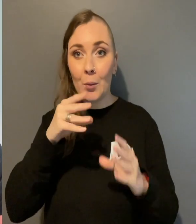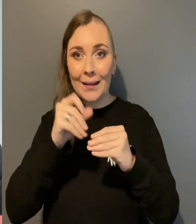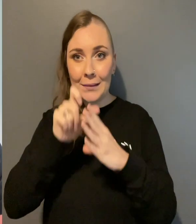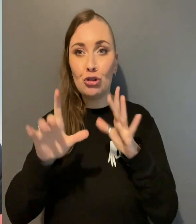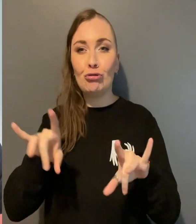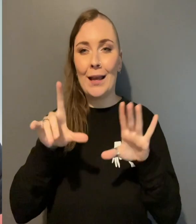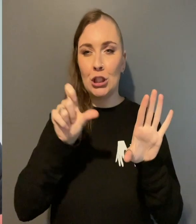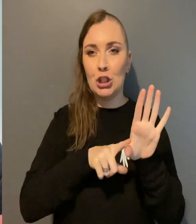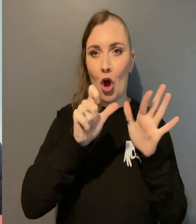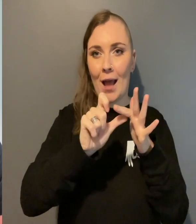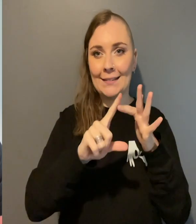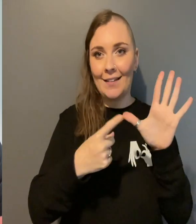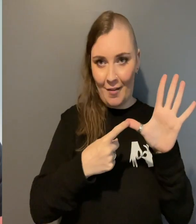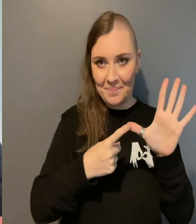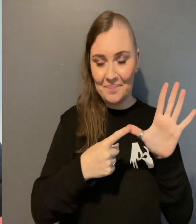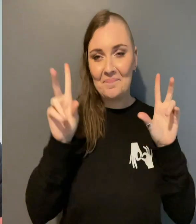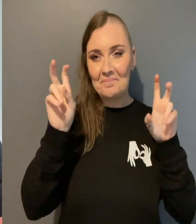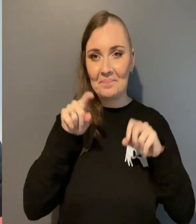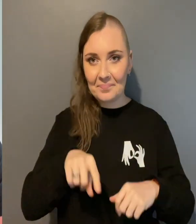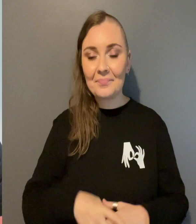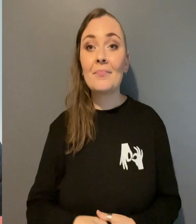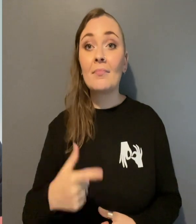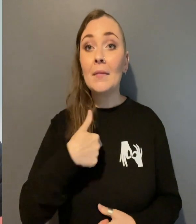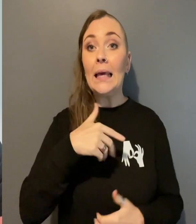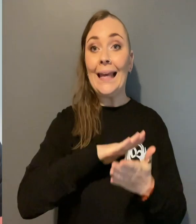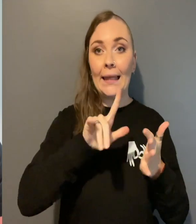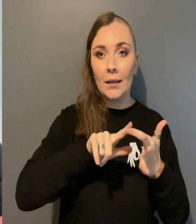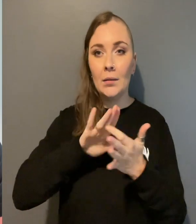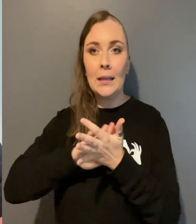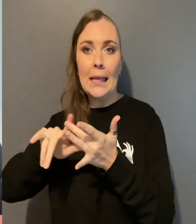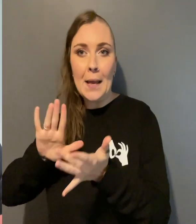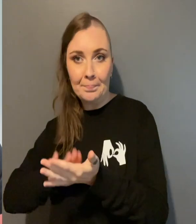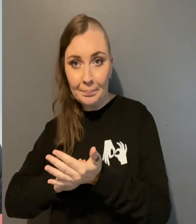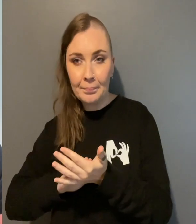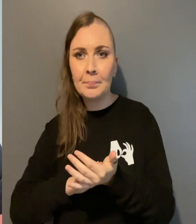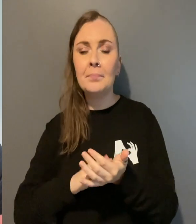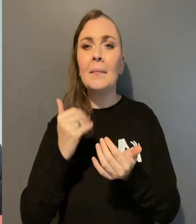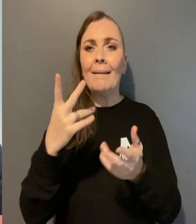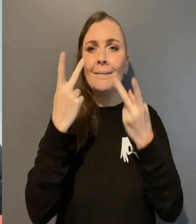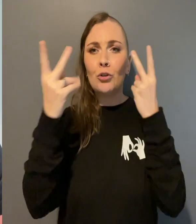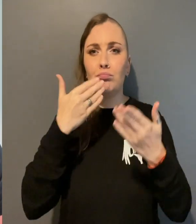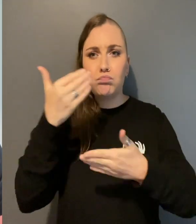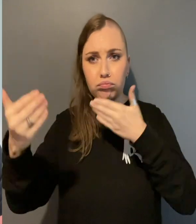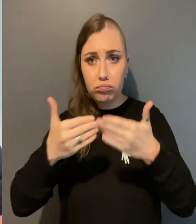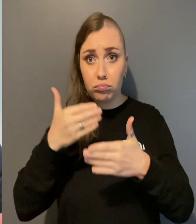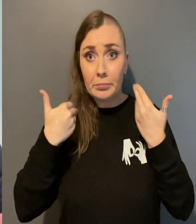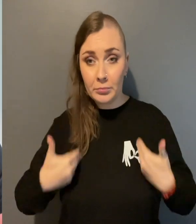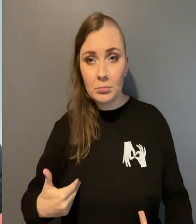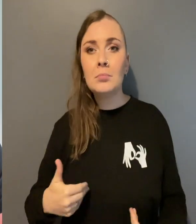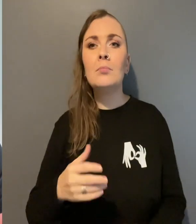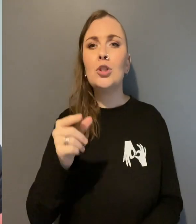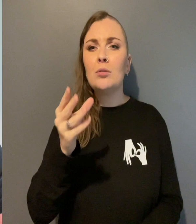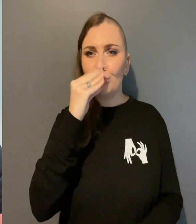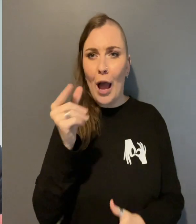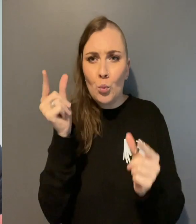Australia or cider as we often refer to it my pronouns are he and him to give you a bit of a visual description of myself I have